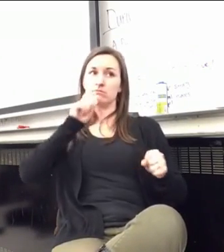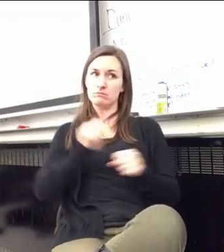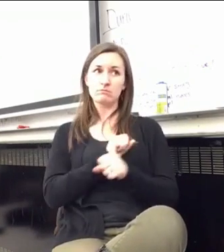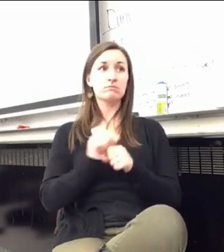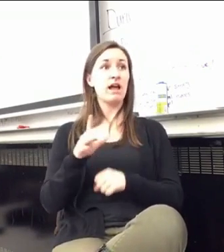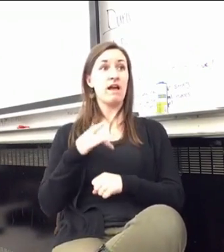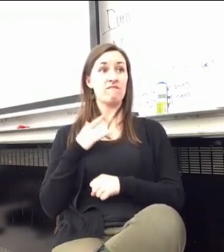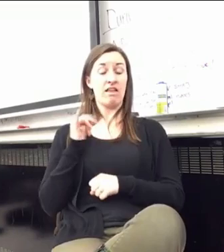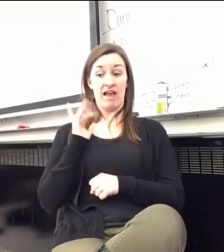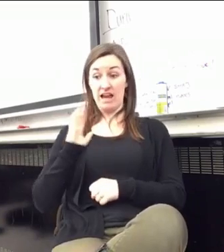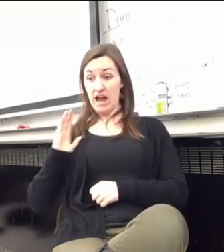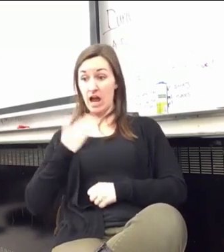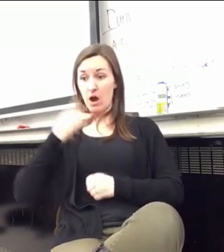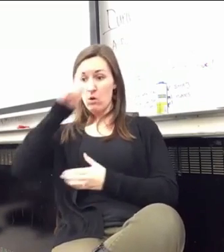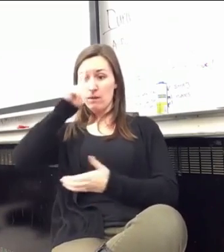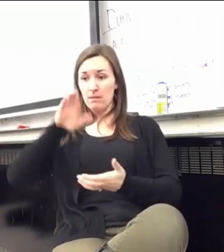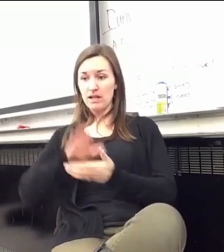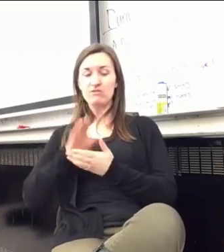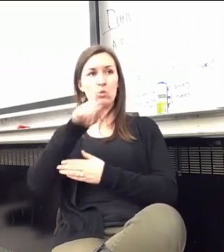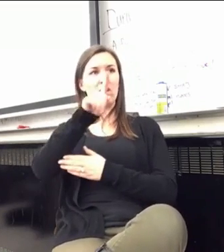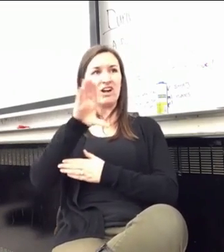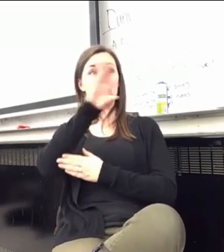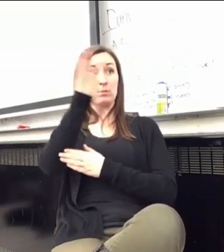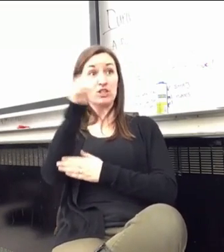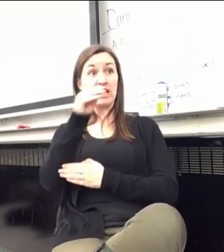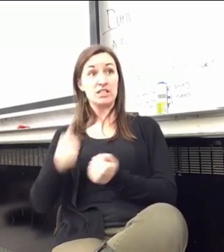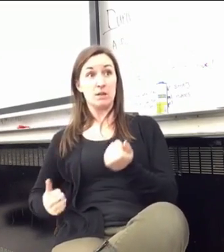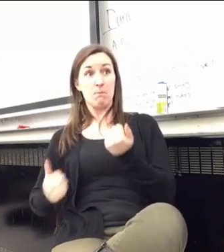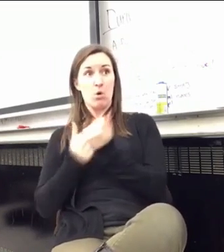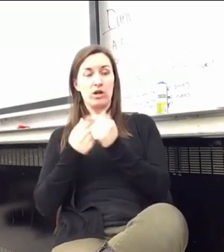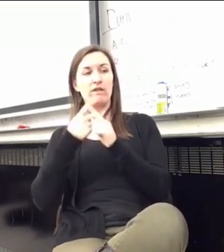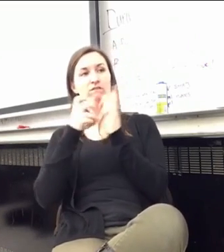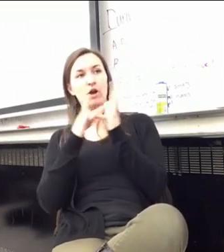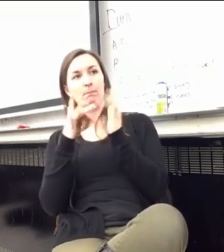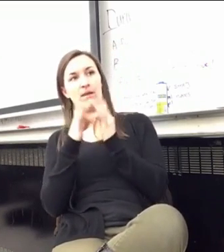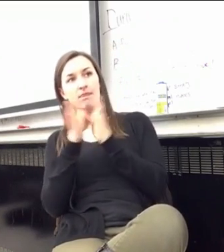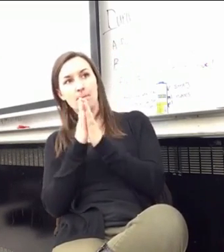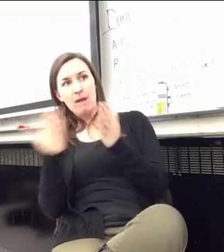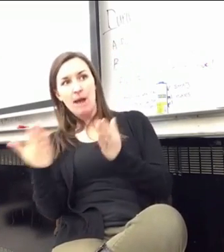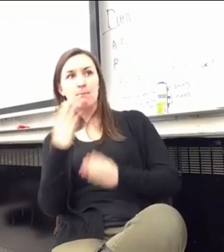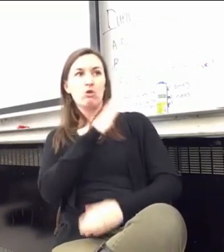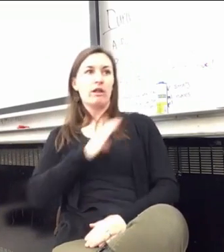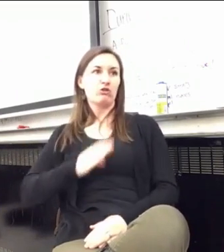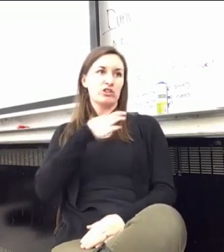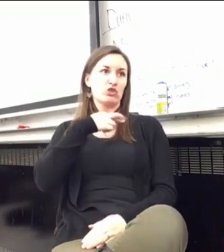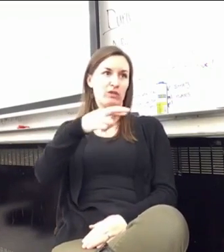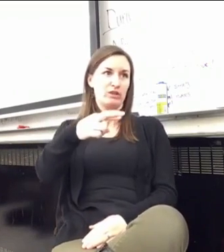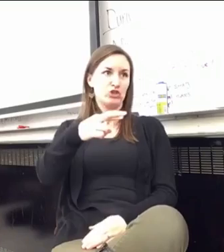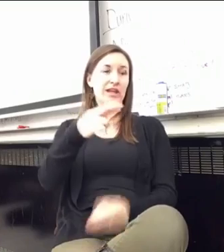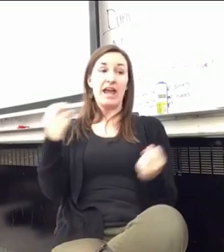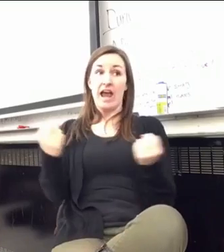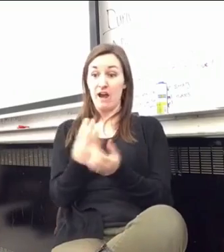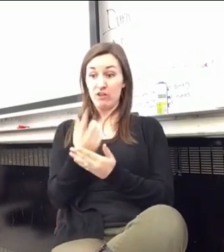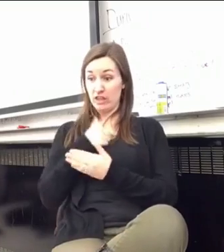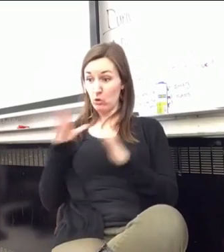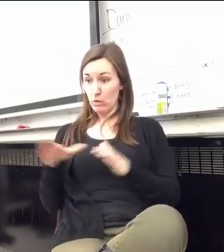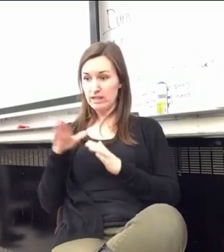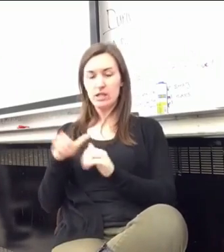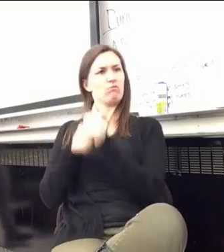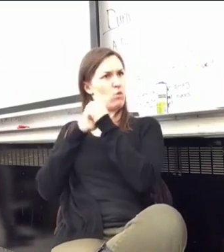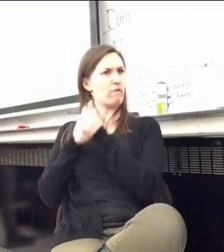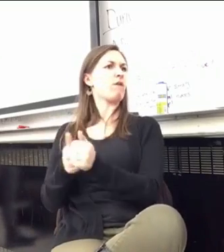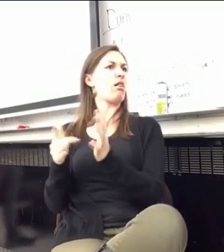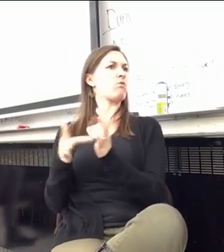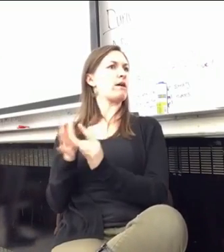all of their beliefs were 100% supported by the Christian religion and the Bible. Everything that they did was justified through what the Bible